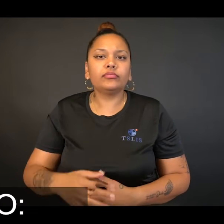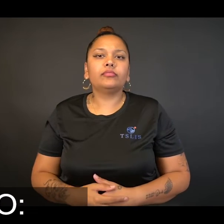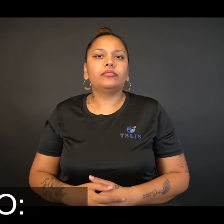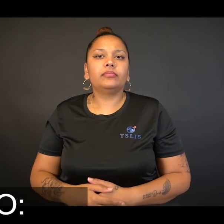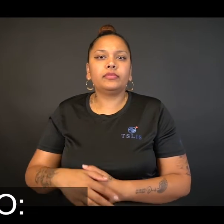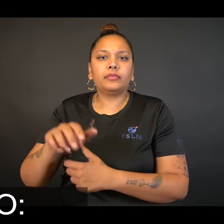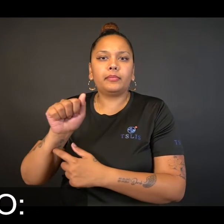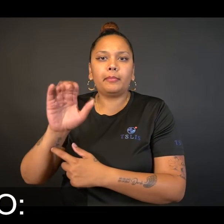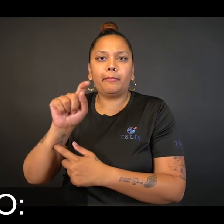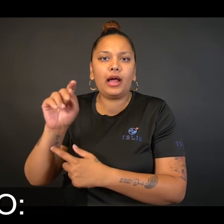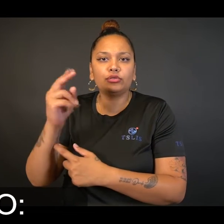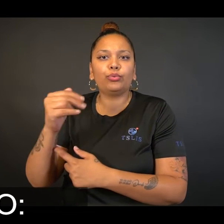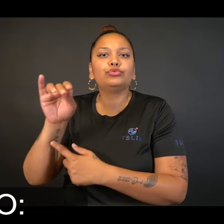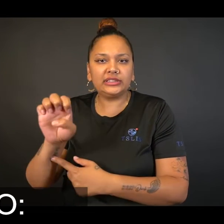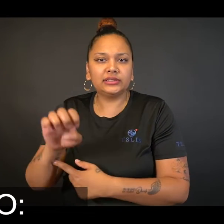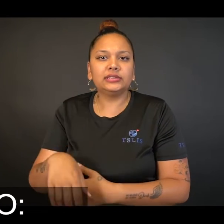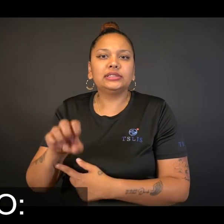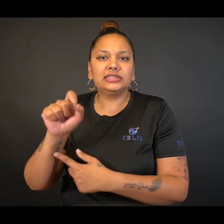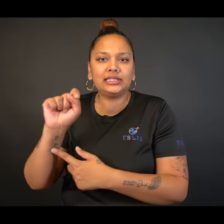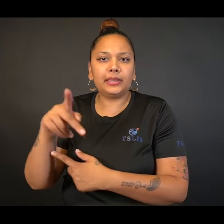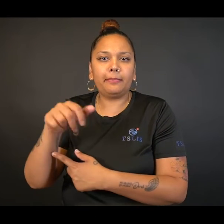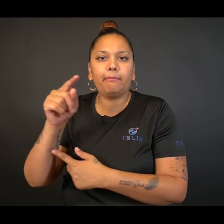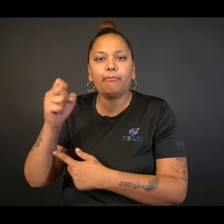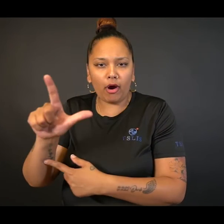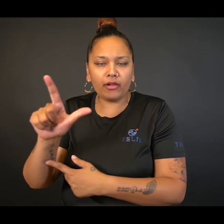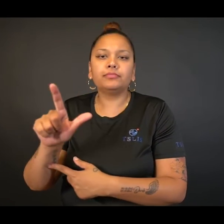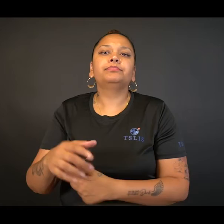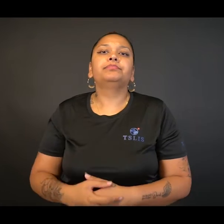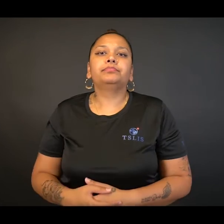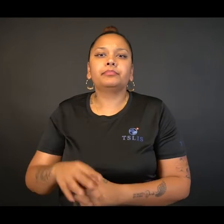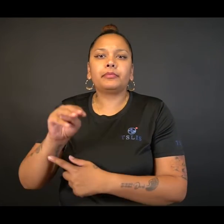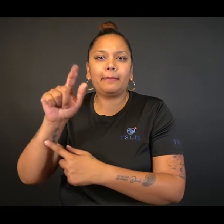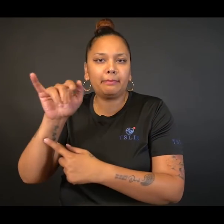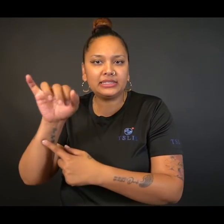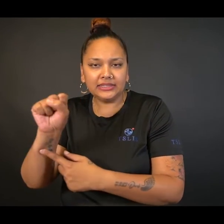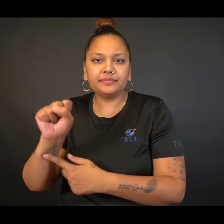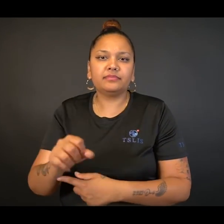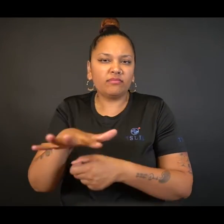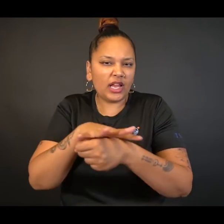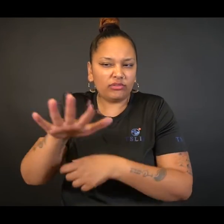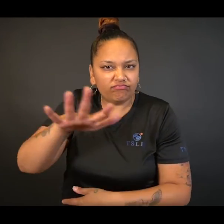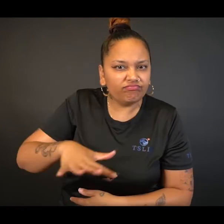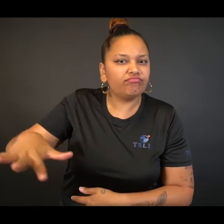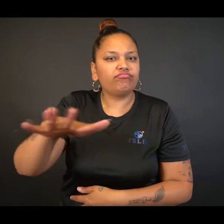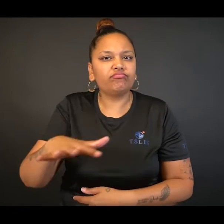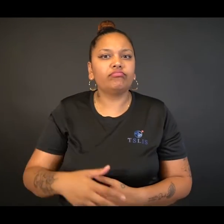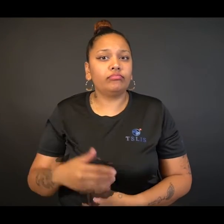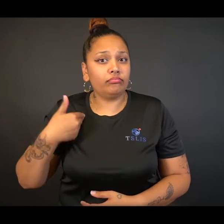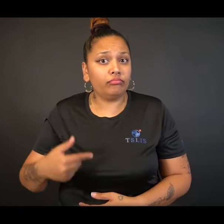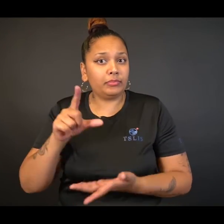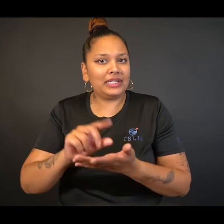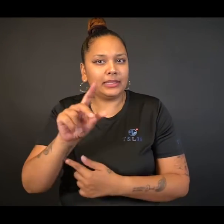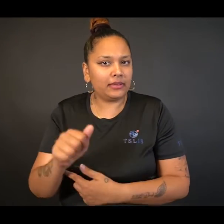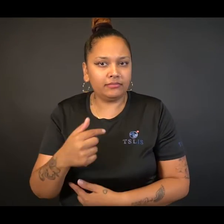disability. Speaking as someone who has a print disability, one that I can't hide, I value the work